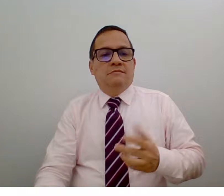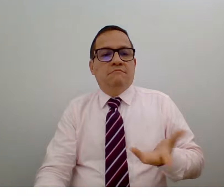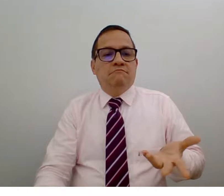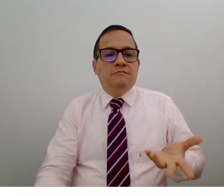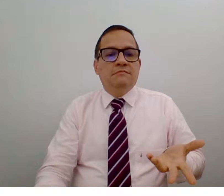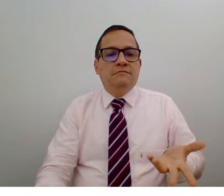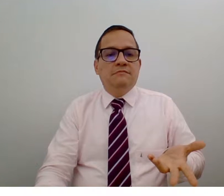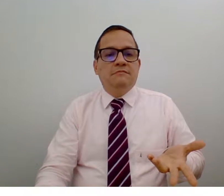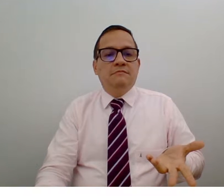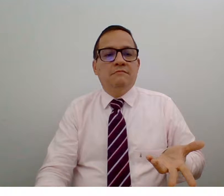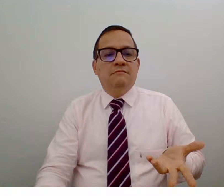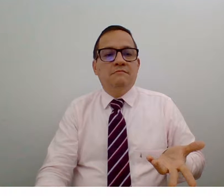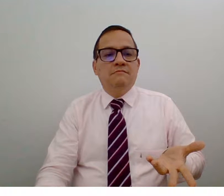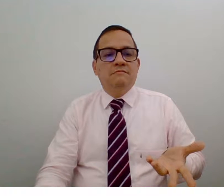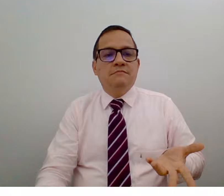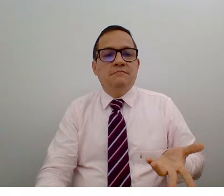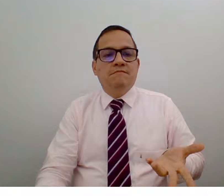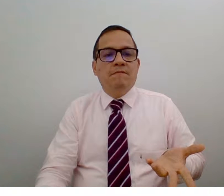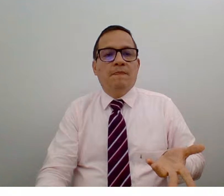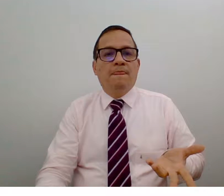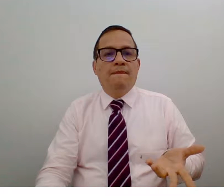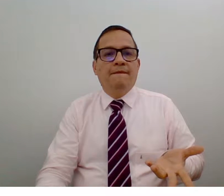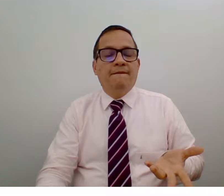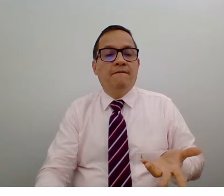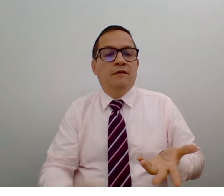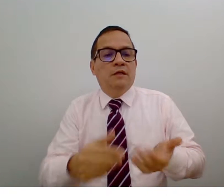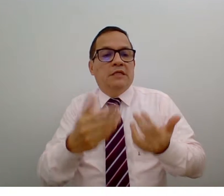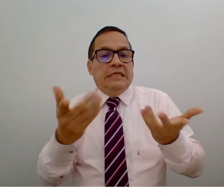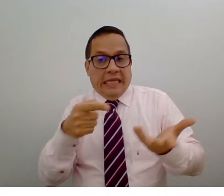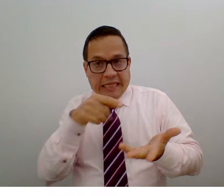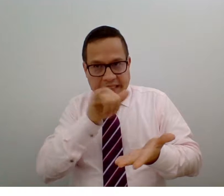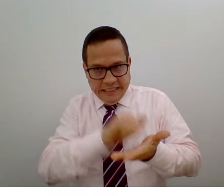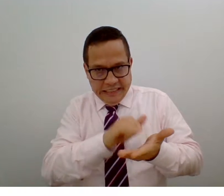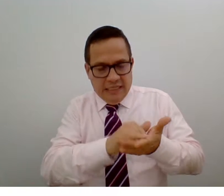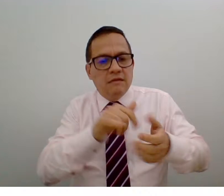How it is predicted to be in the future.